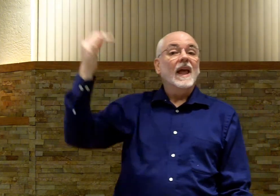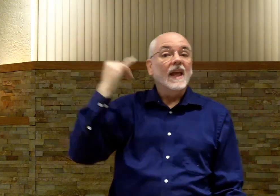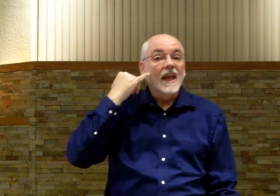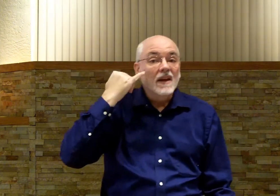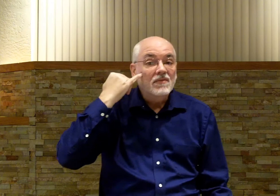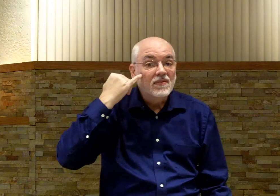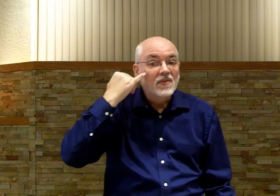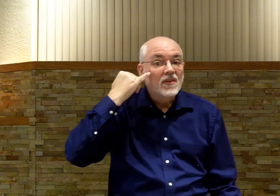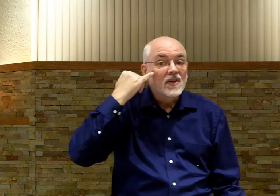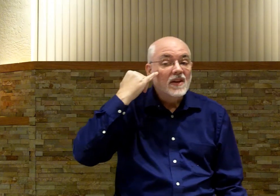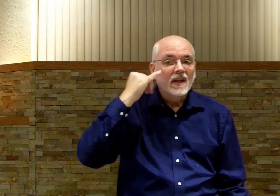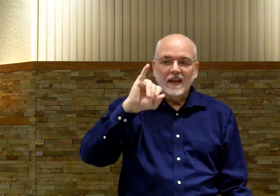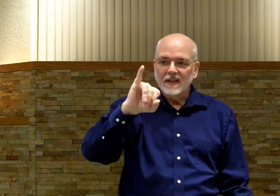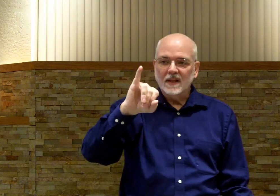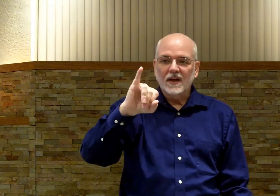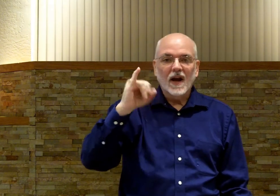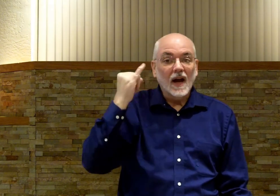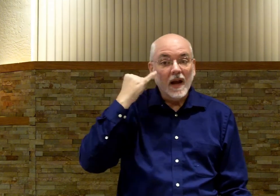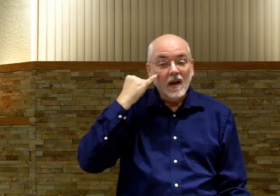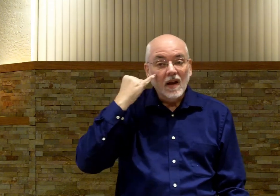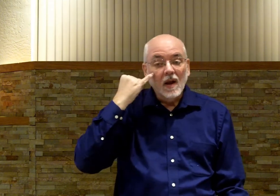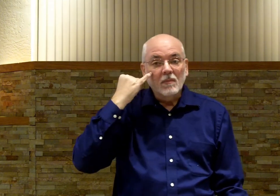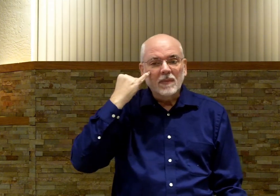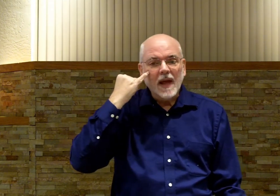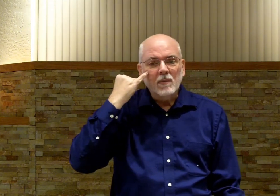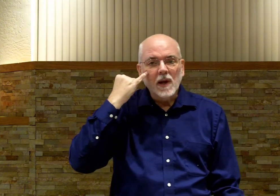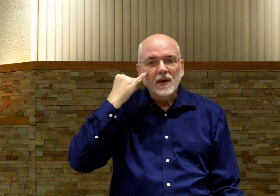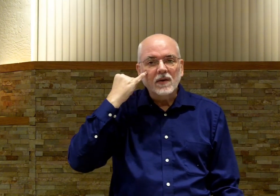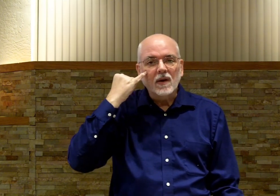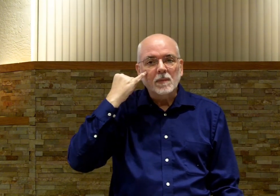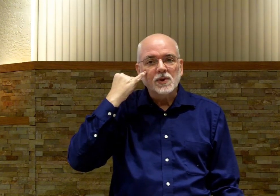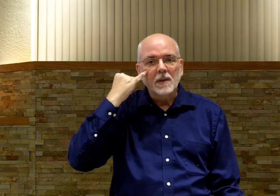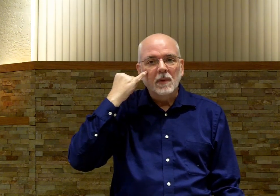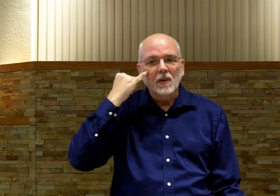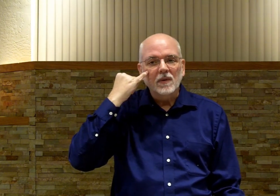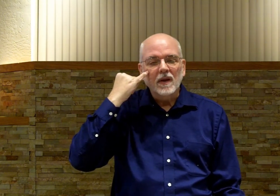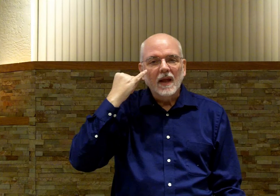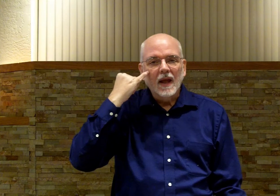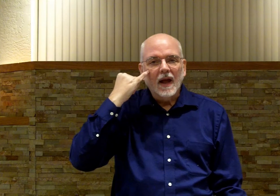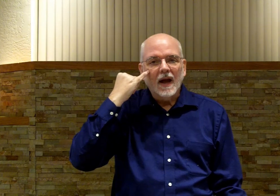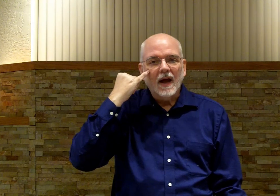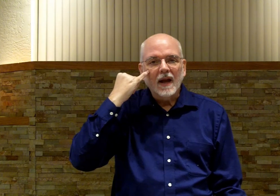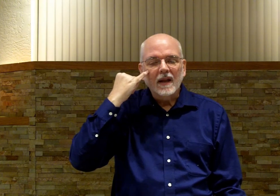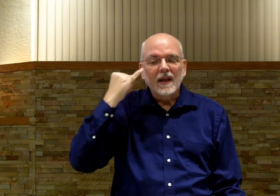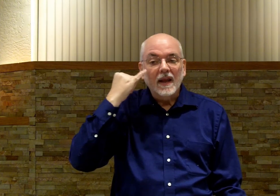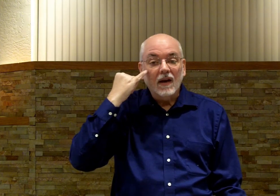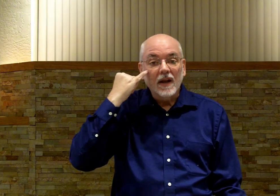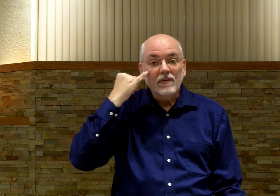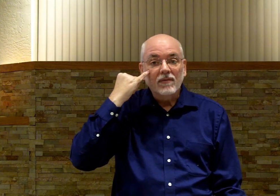If, if, it's the letter I, kind of pointing to your upper cheekbone. I, or if,